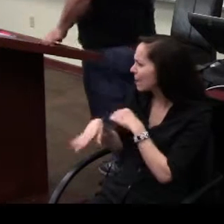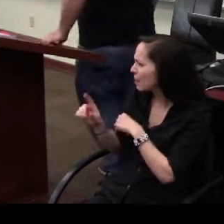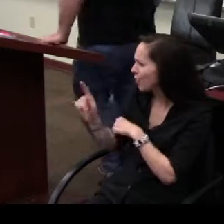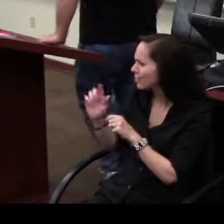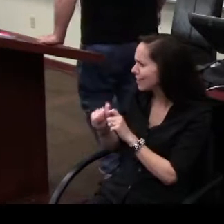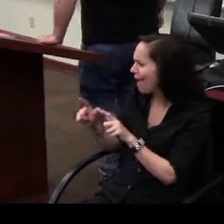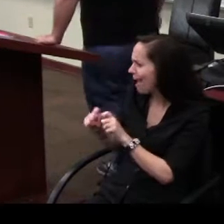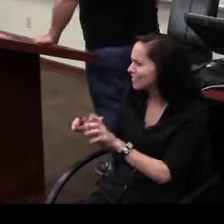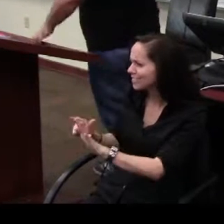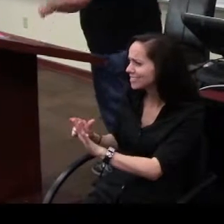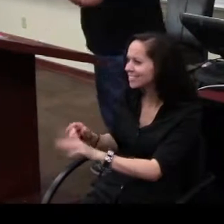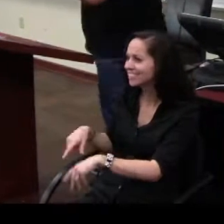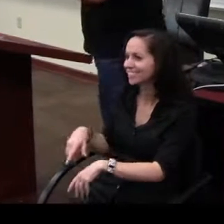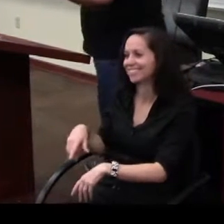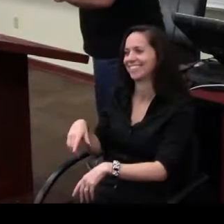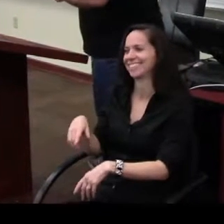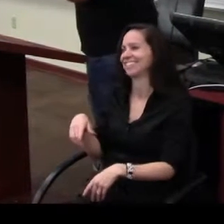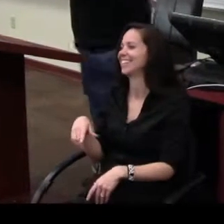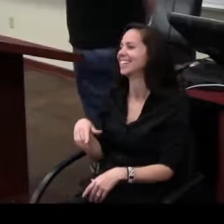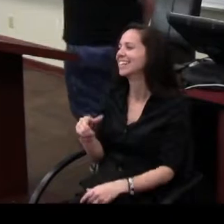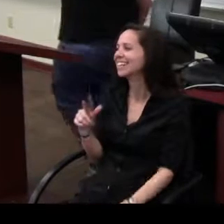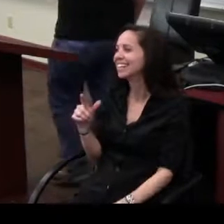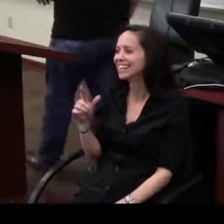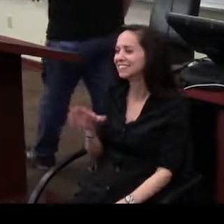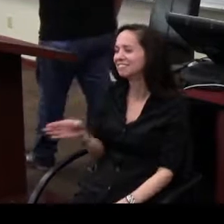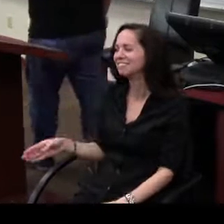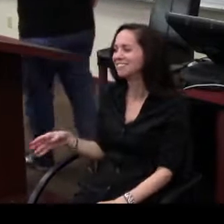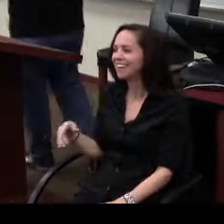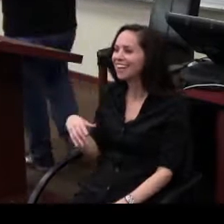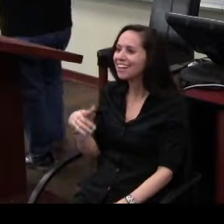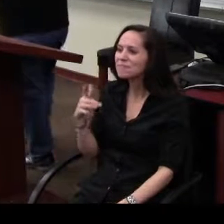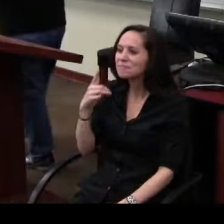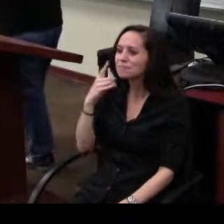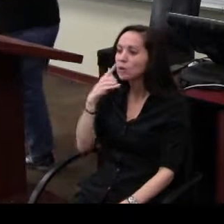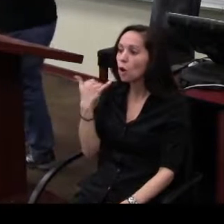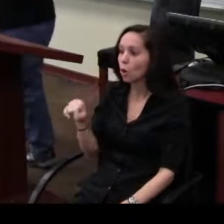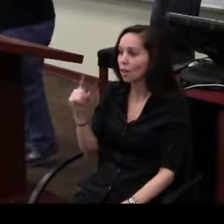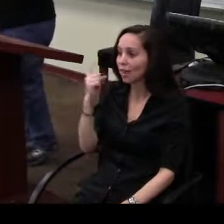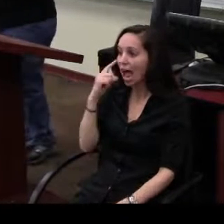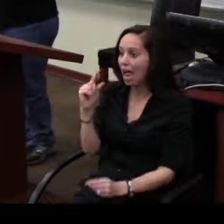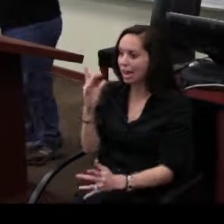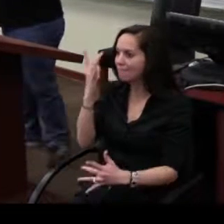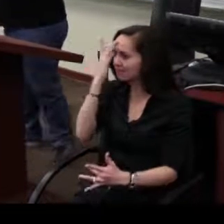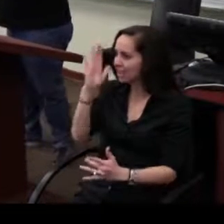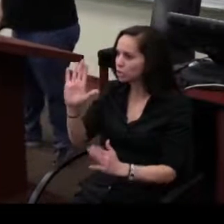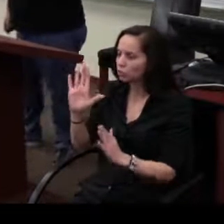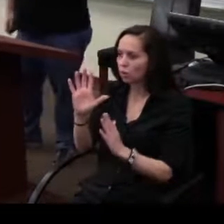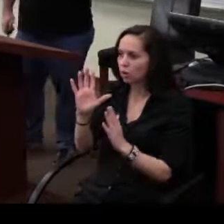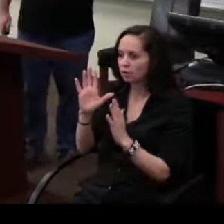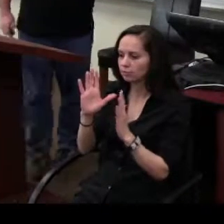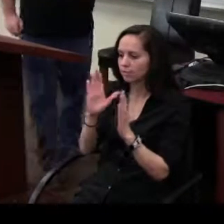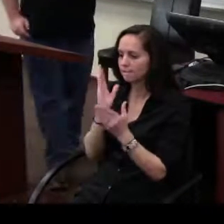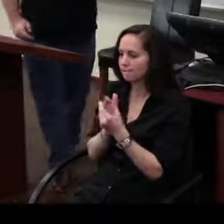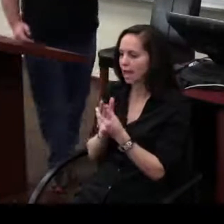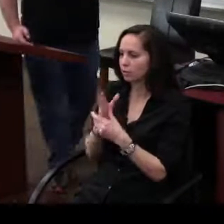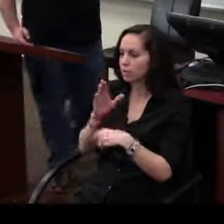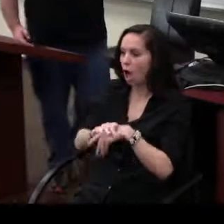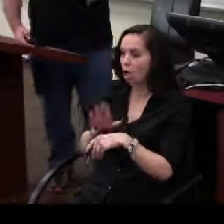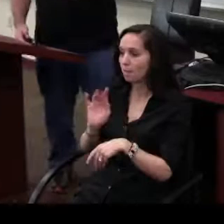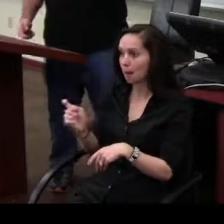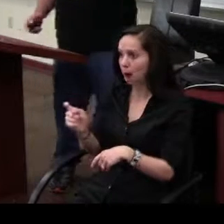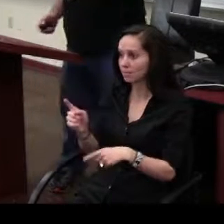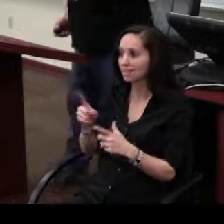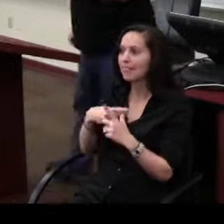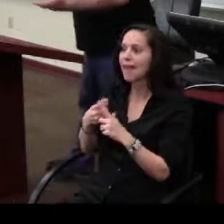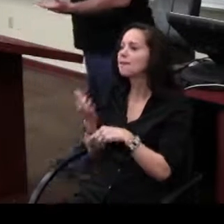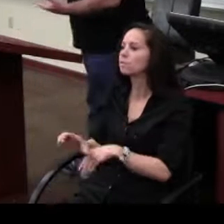on the slides, right? But GoldenEye infects the files, right? So you get infected, it infects your files on the box. Then it forces a reboot, right? On